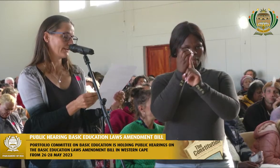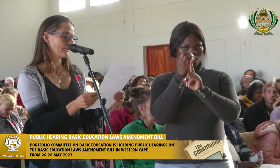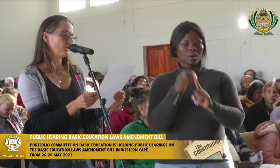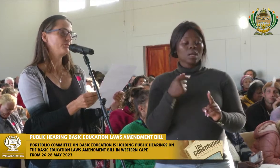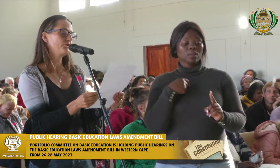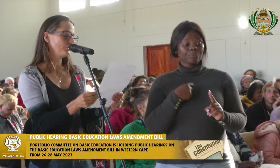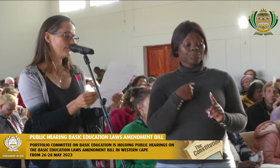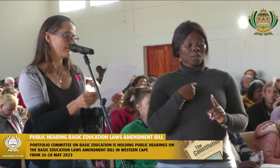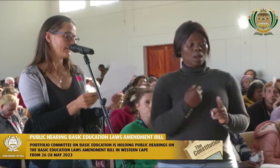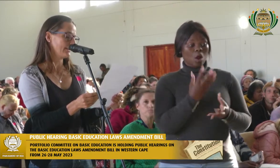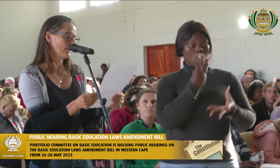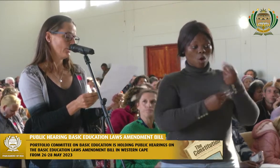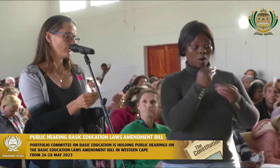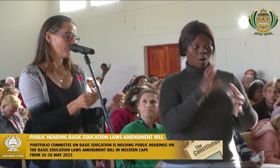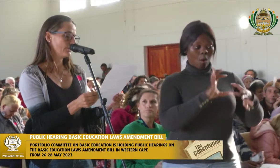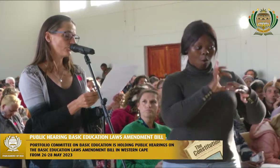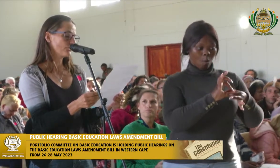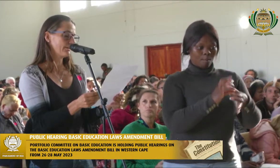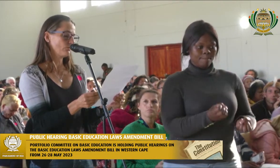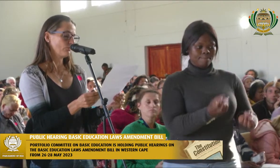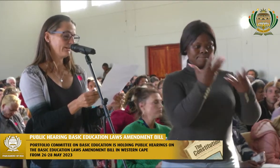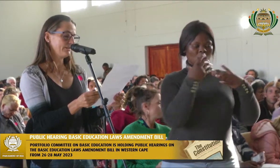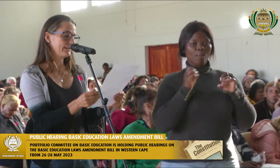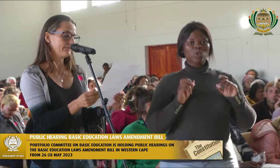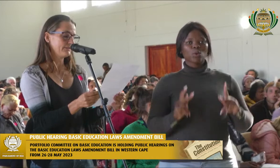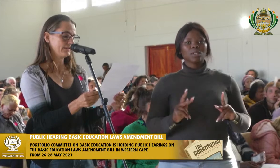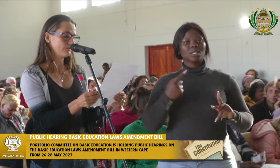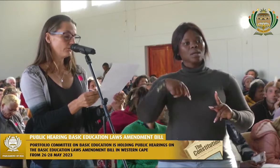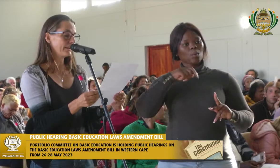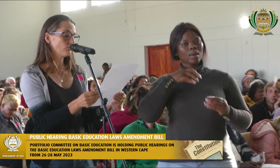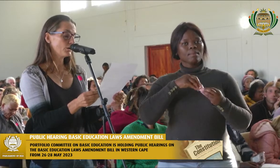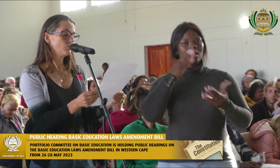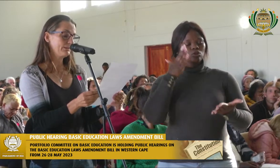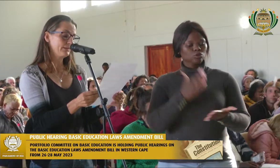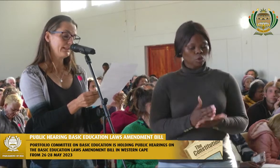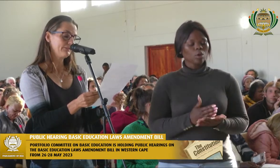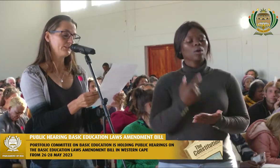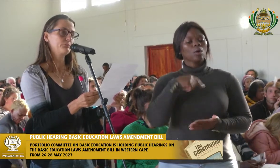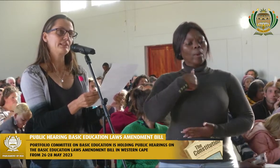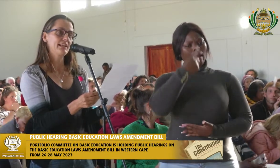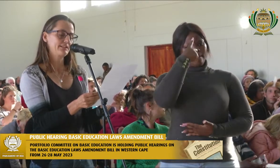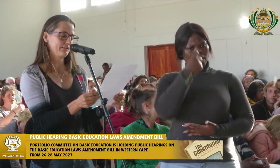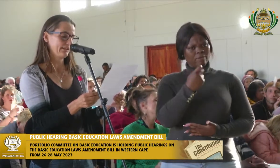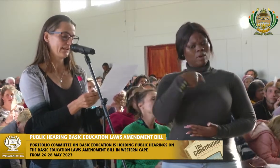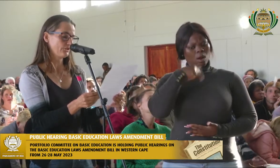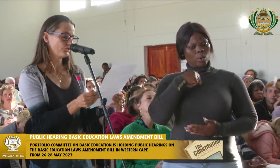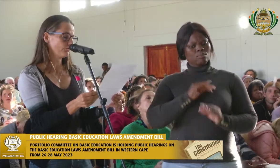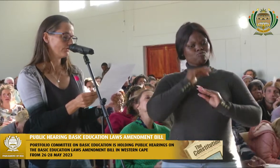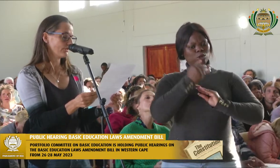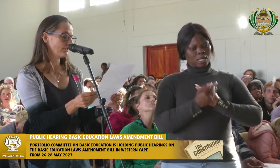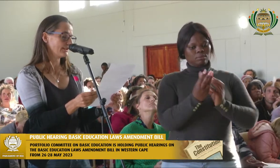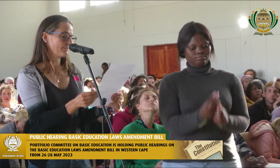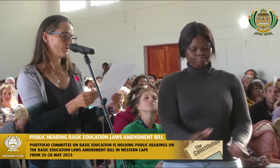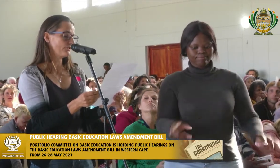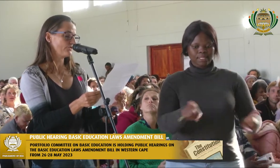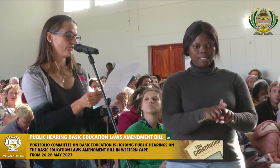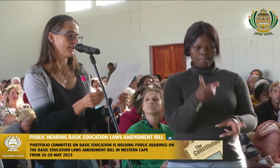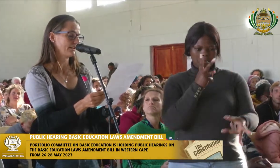home gives us the opportunity to make sure that we believe it, or that what we believe is protected, and our children aren't exposed to